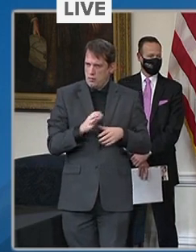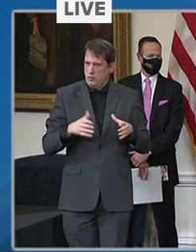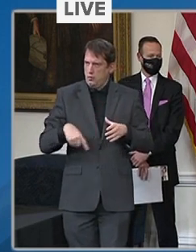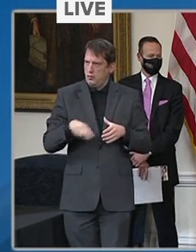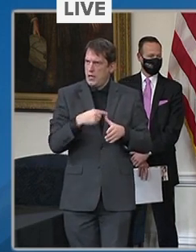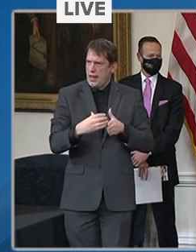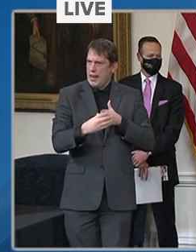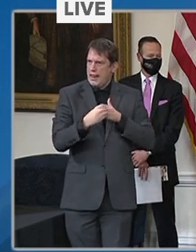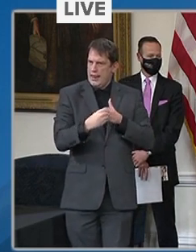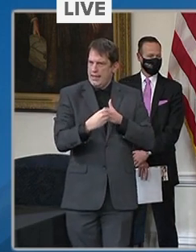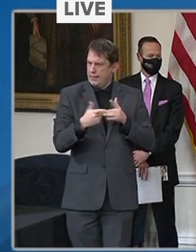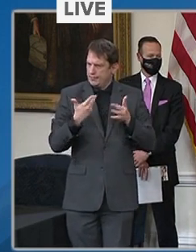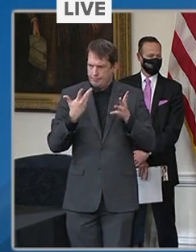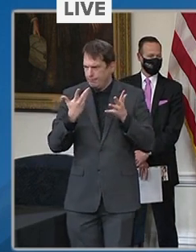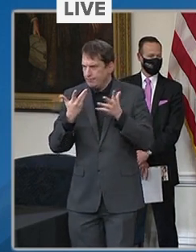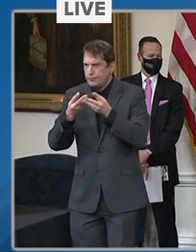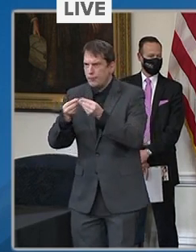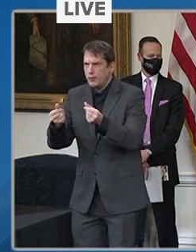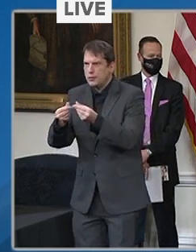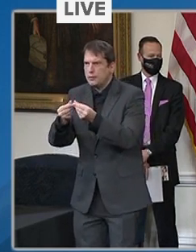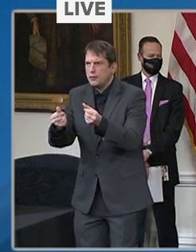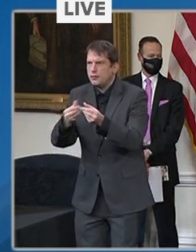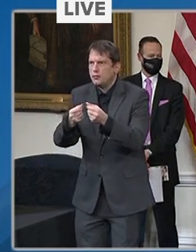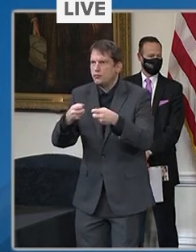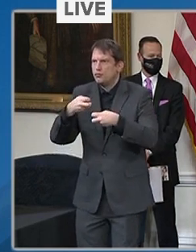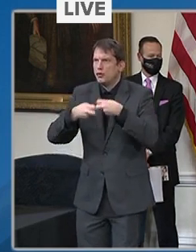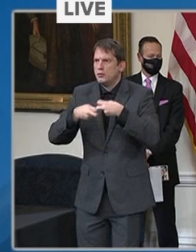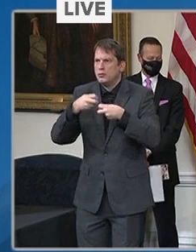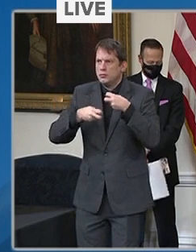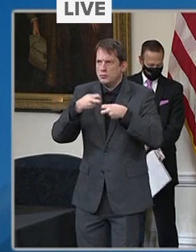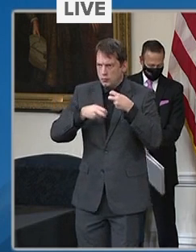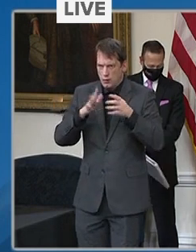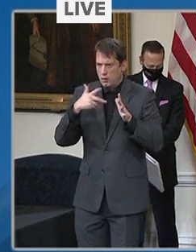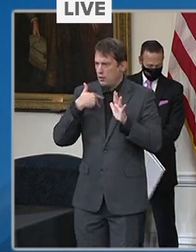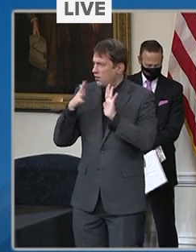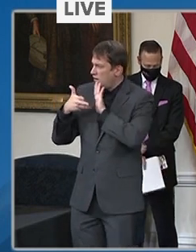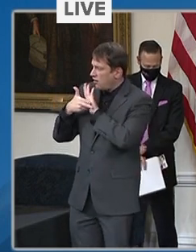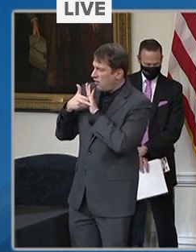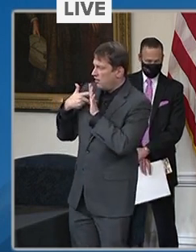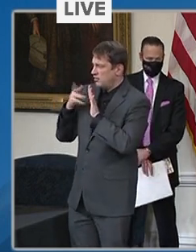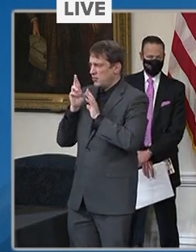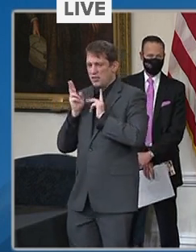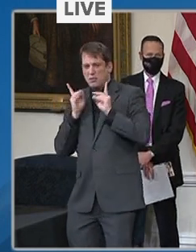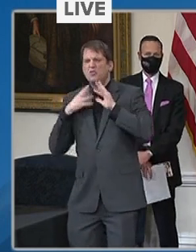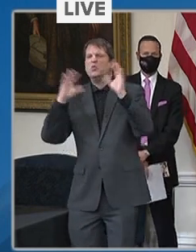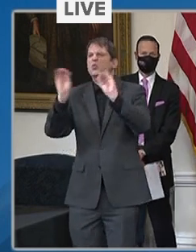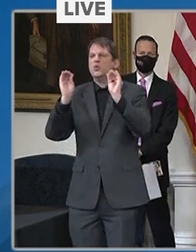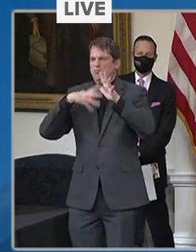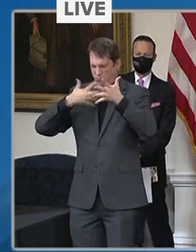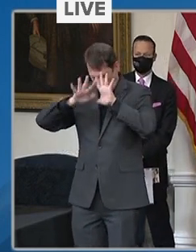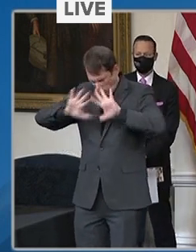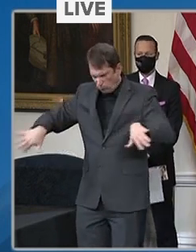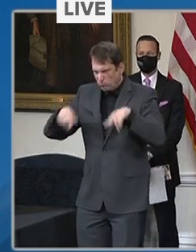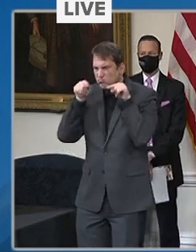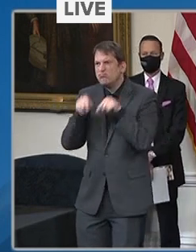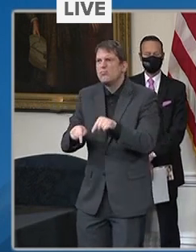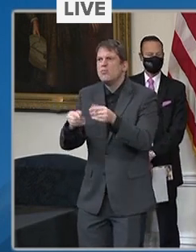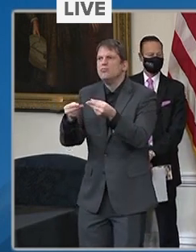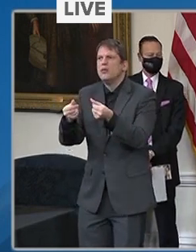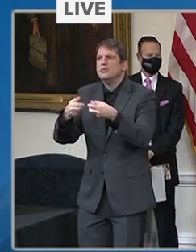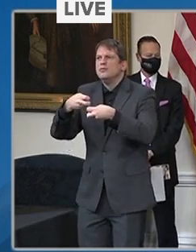Caucus and No Labels, were willing to do the hard work of reaching across the aisle to find common